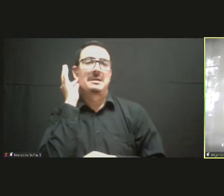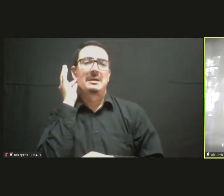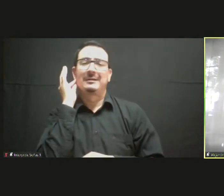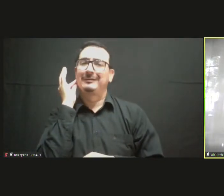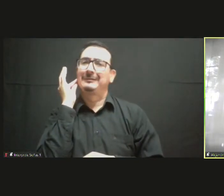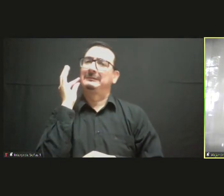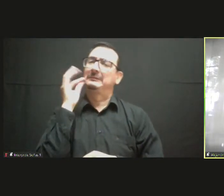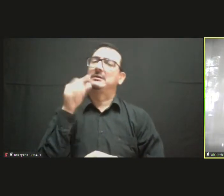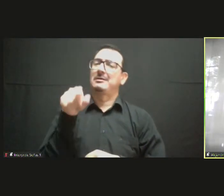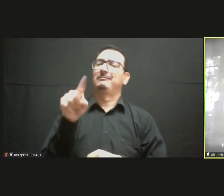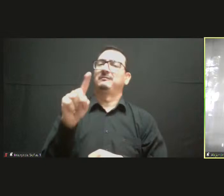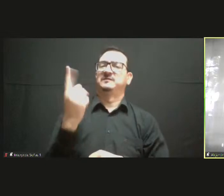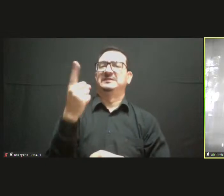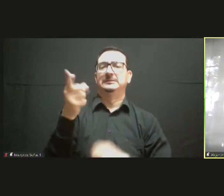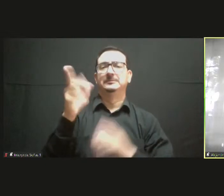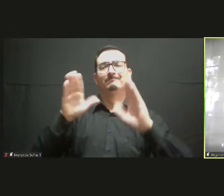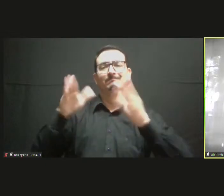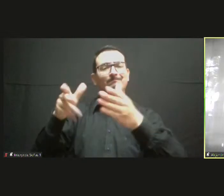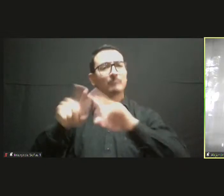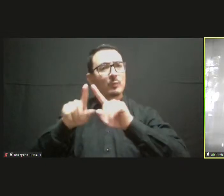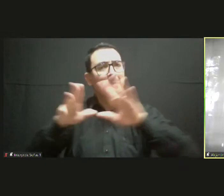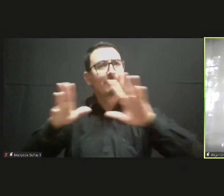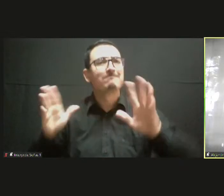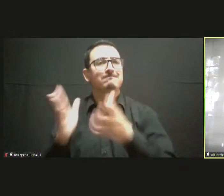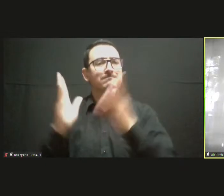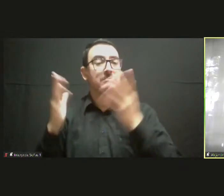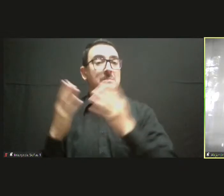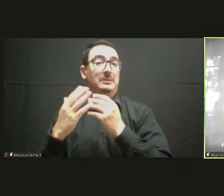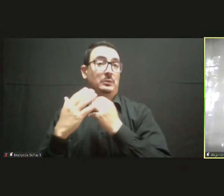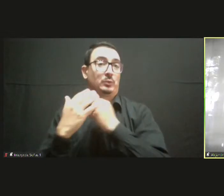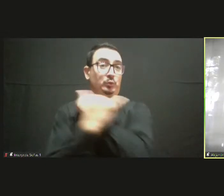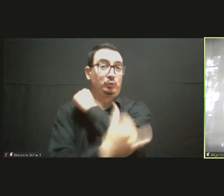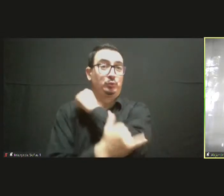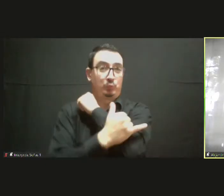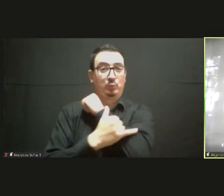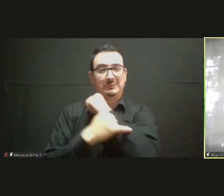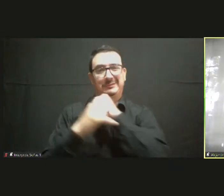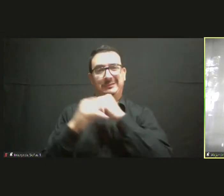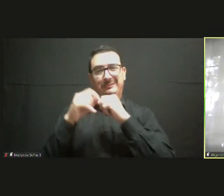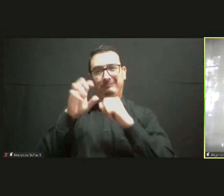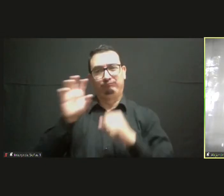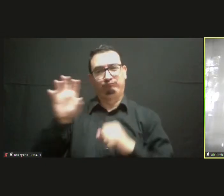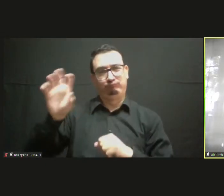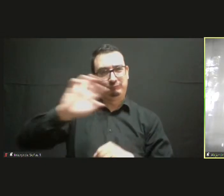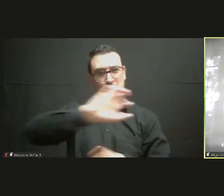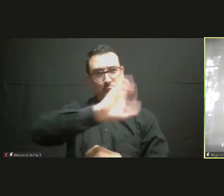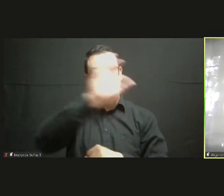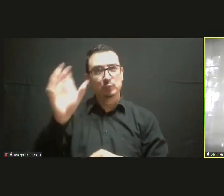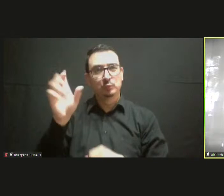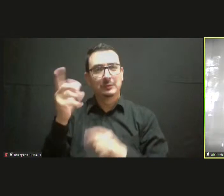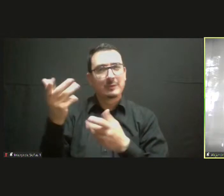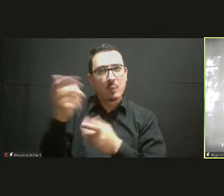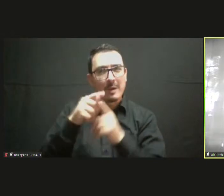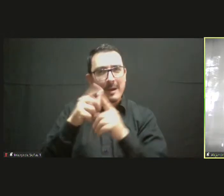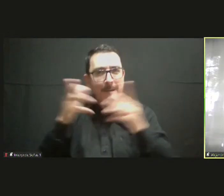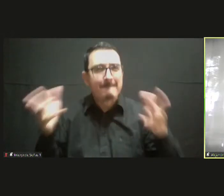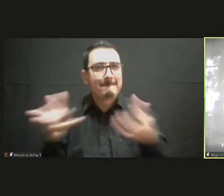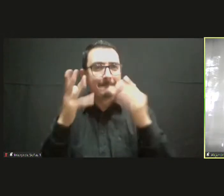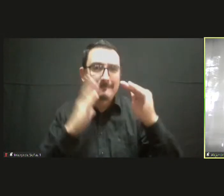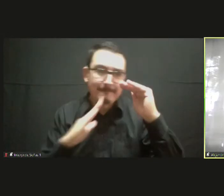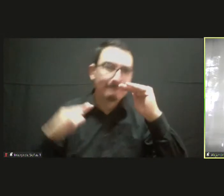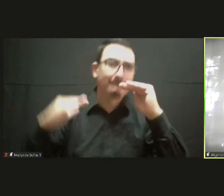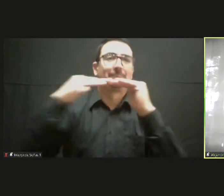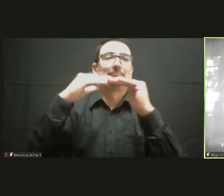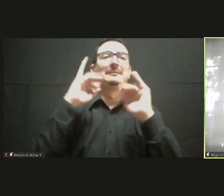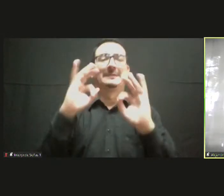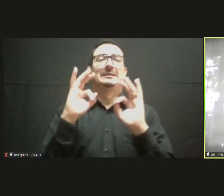mainstream gender issues in their respective tourism policies. In this respect, we have 2 tools. We have delivered